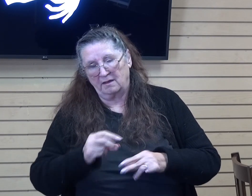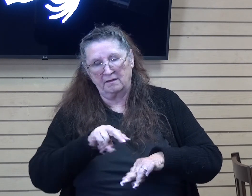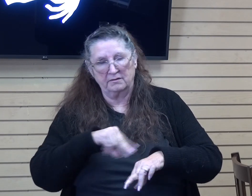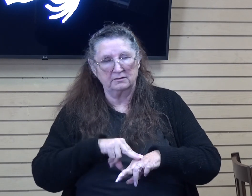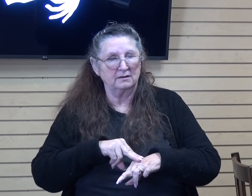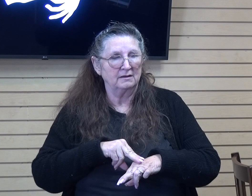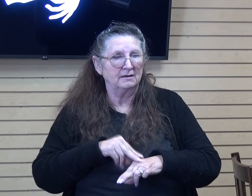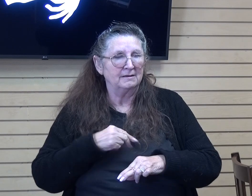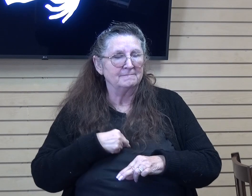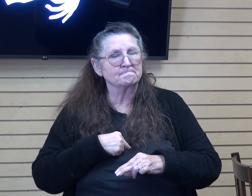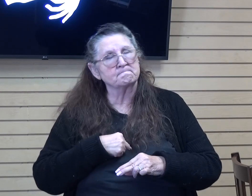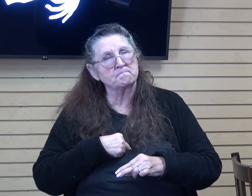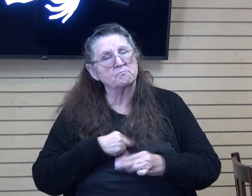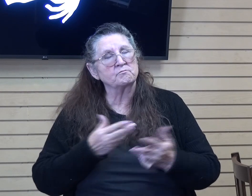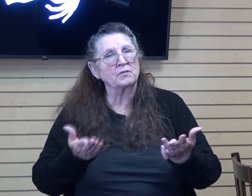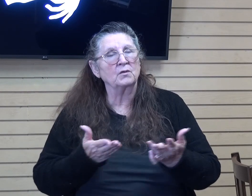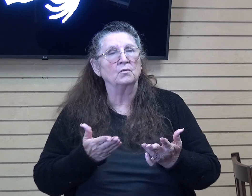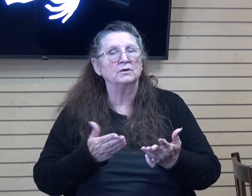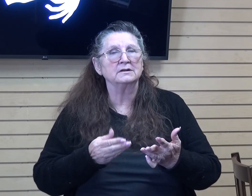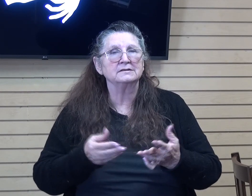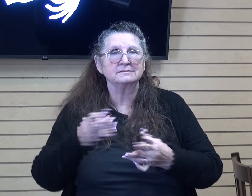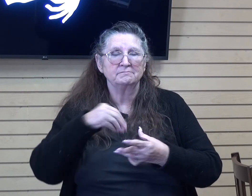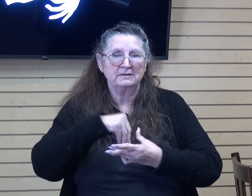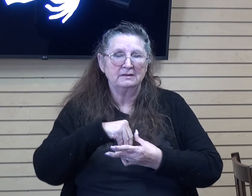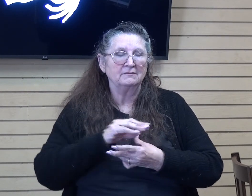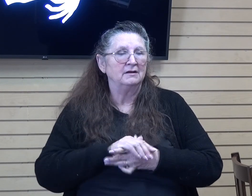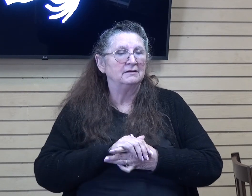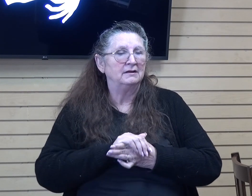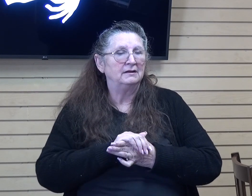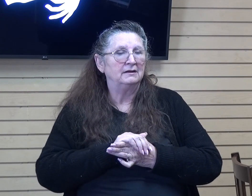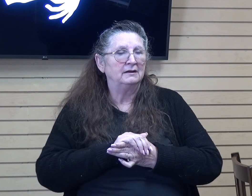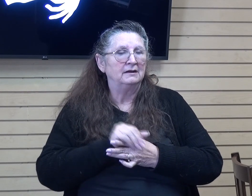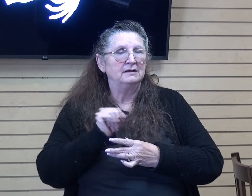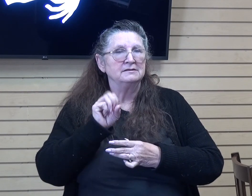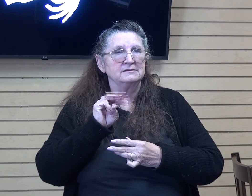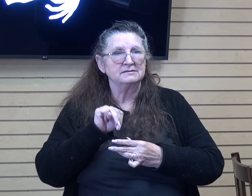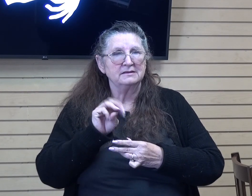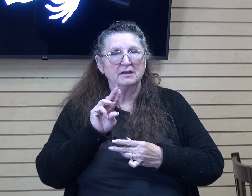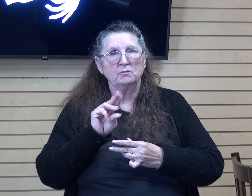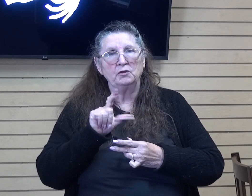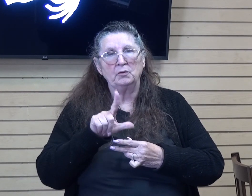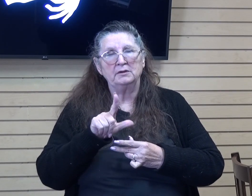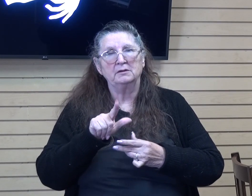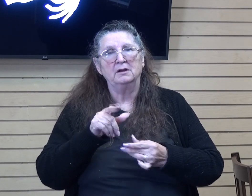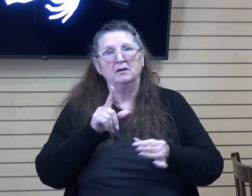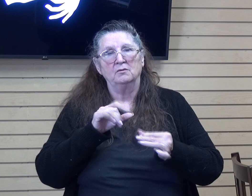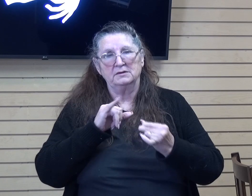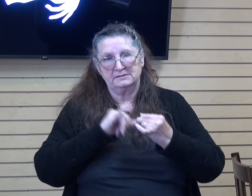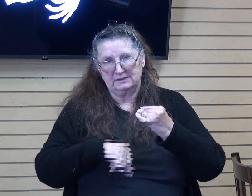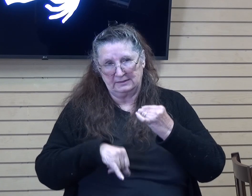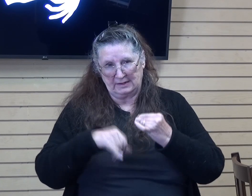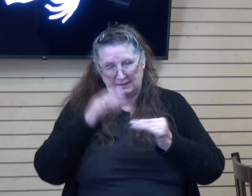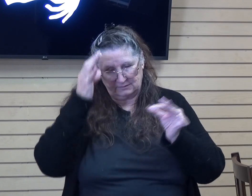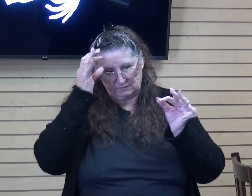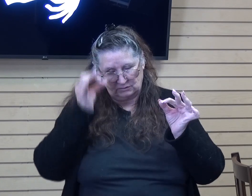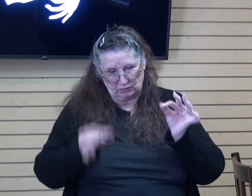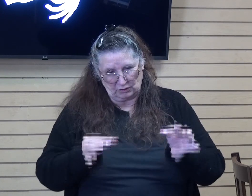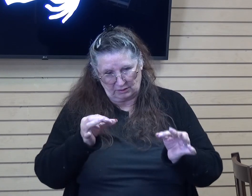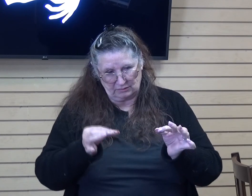is so in that time, Samuel was the last judge, and the people were just like, give